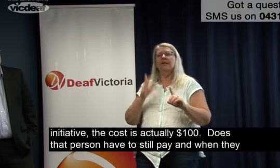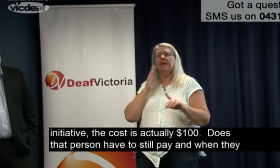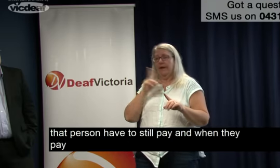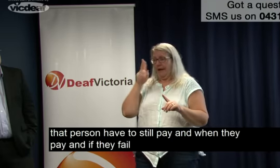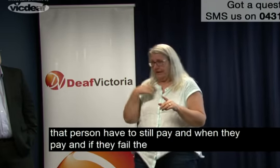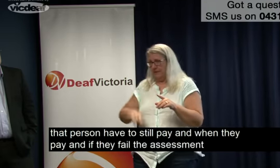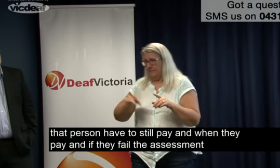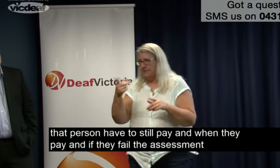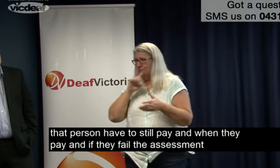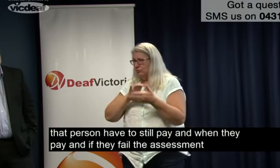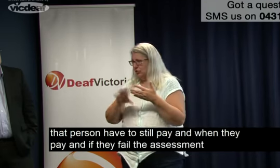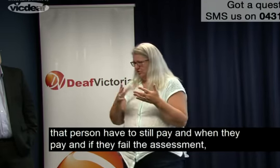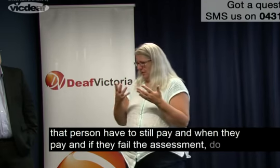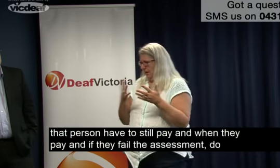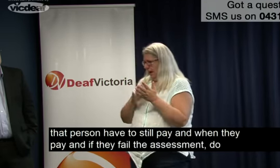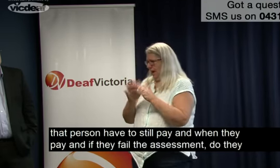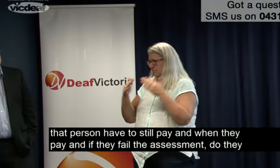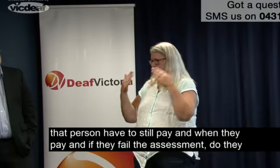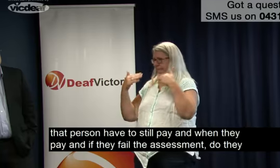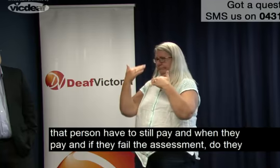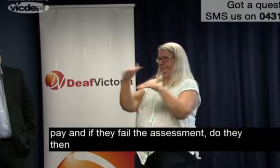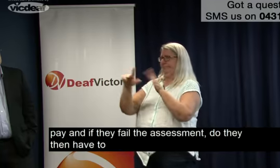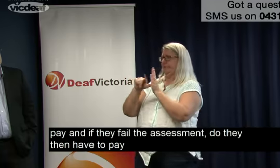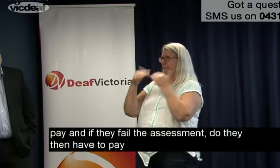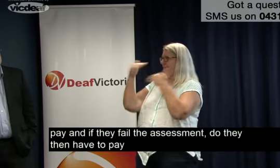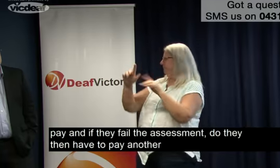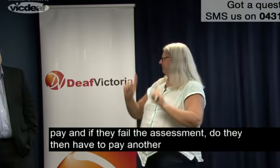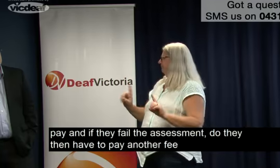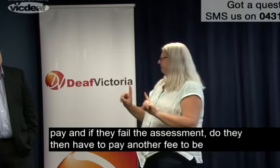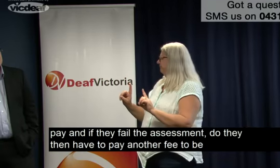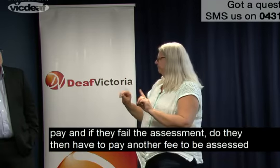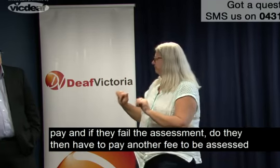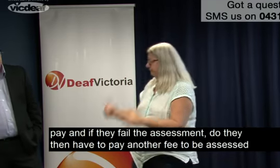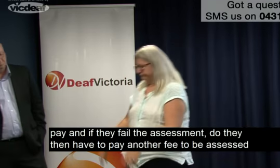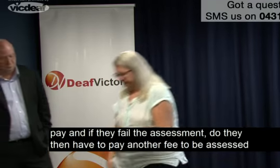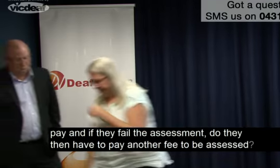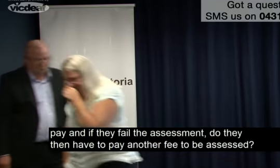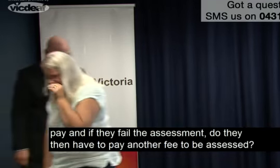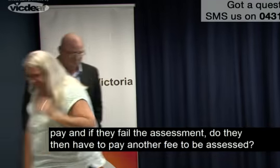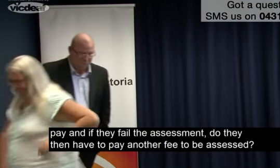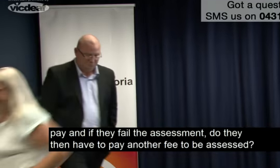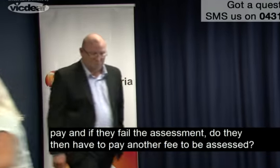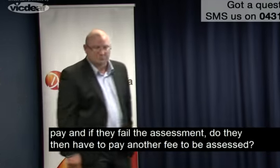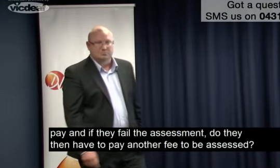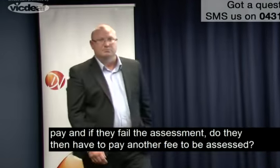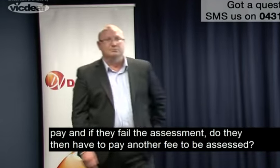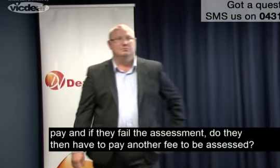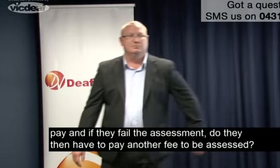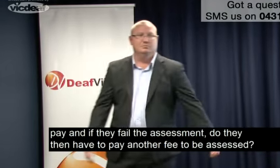do they then have to pay another fee to be assessed? So, and is there a time limit as to how many